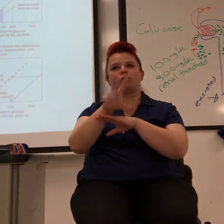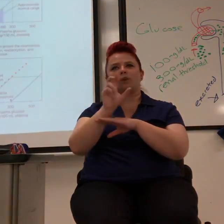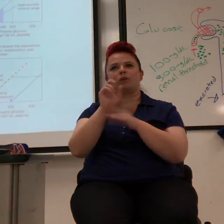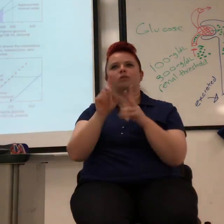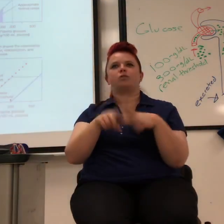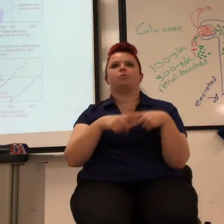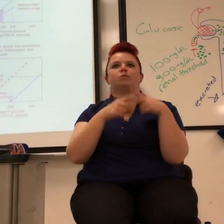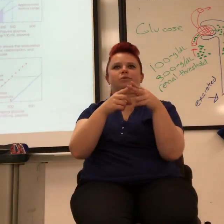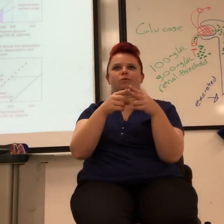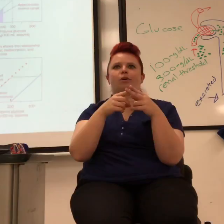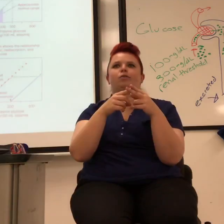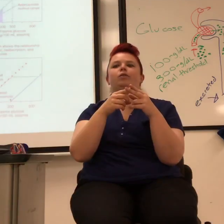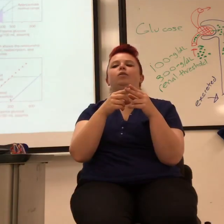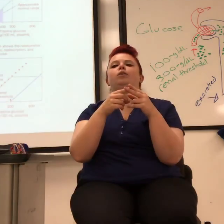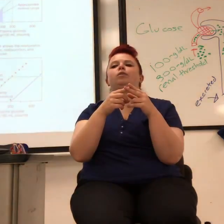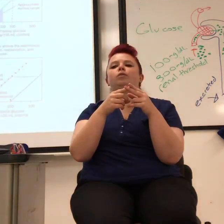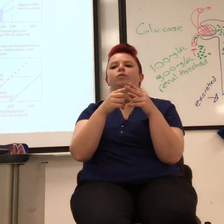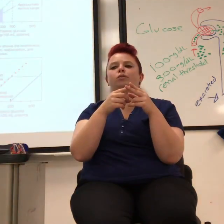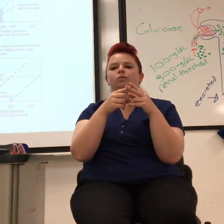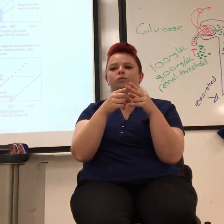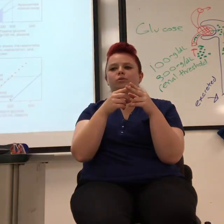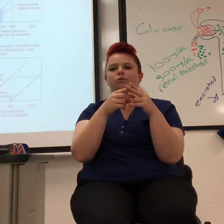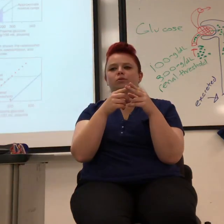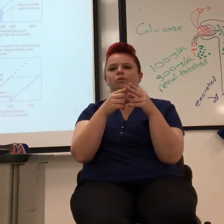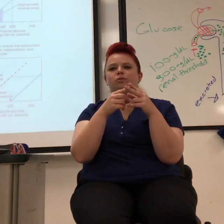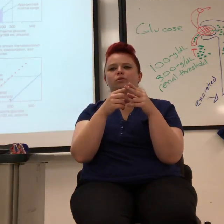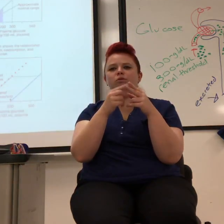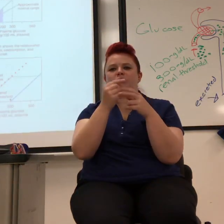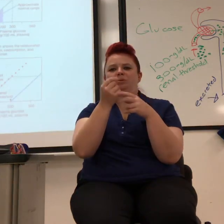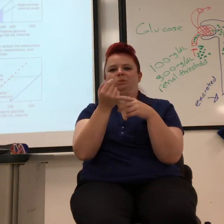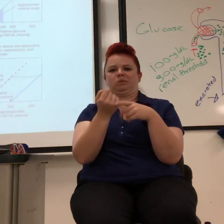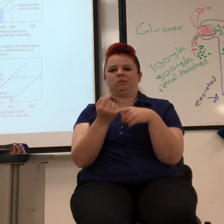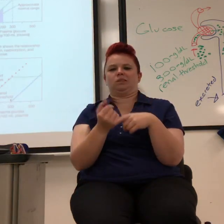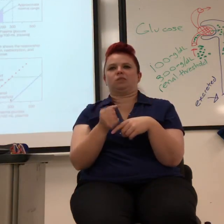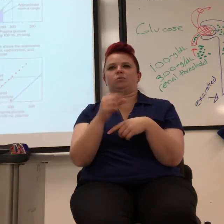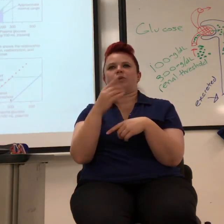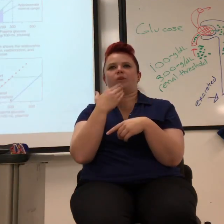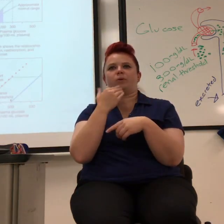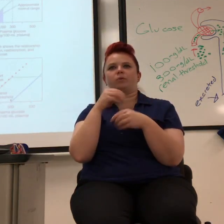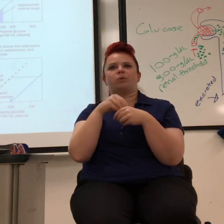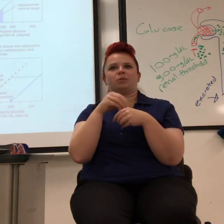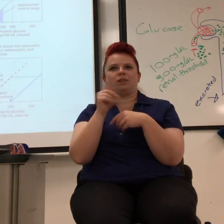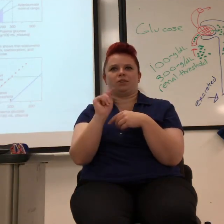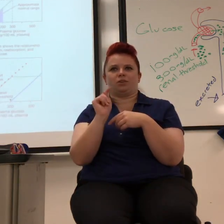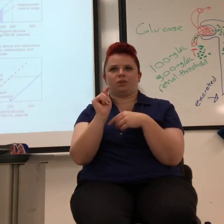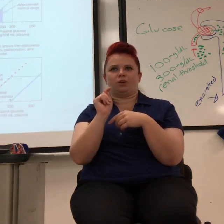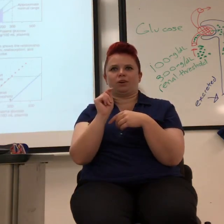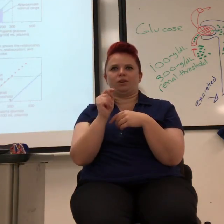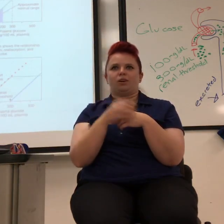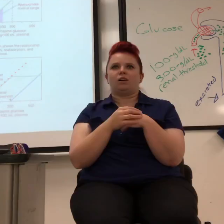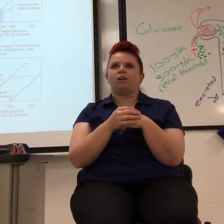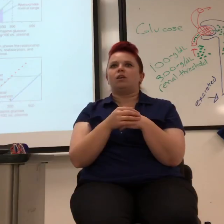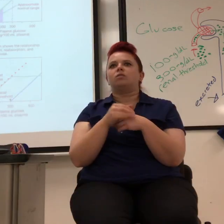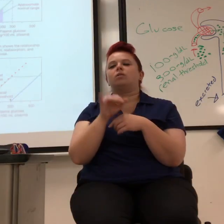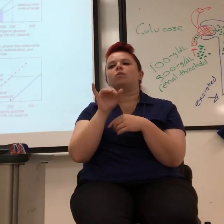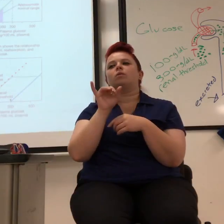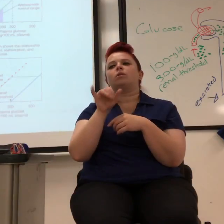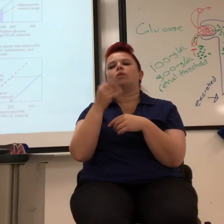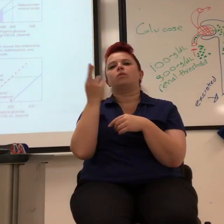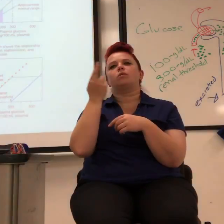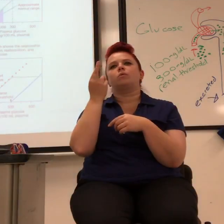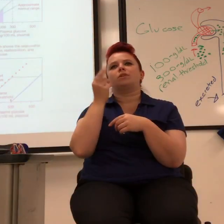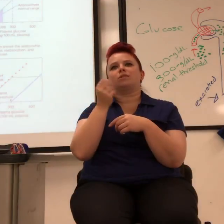to excrete urine, when you start to excrete glucose in the urine. And that's why all